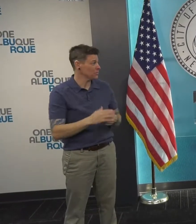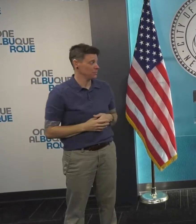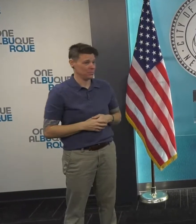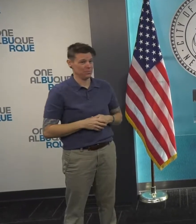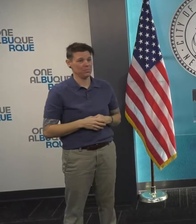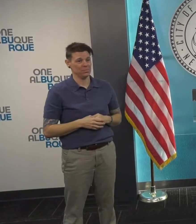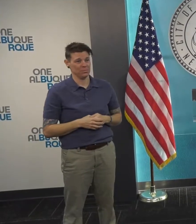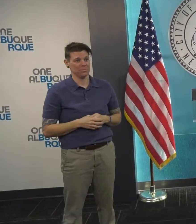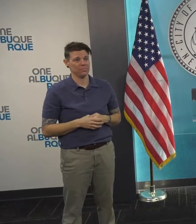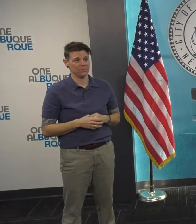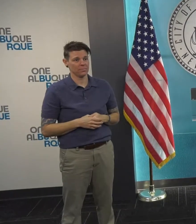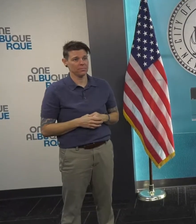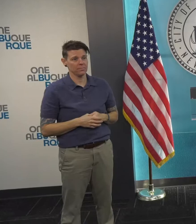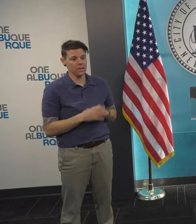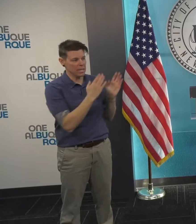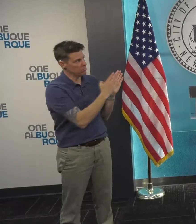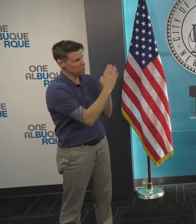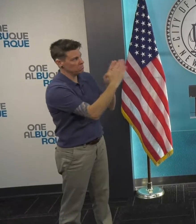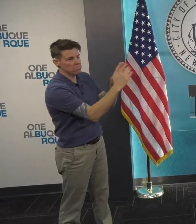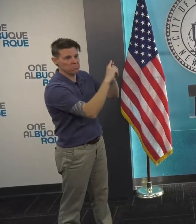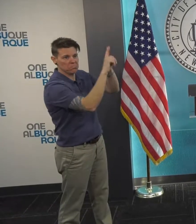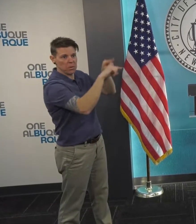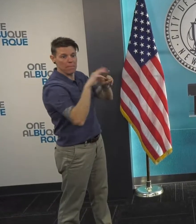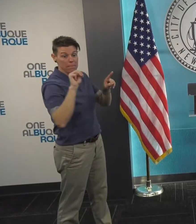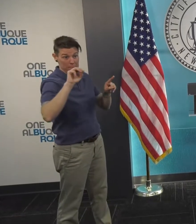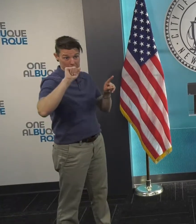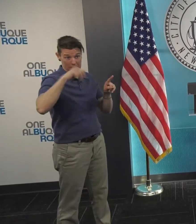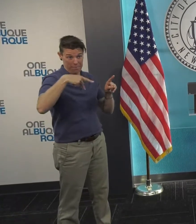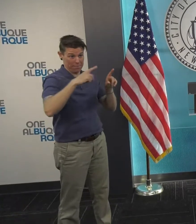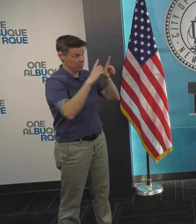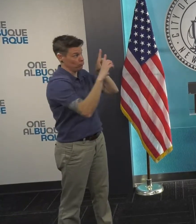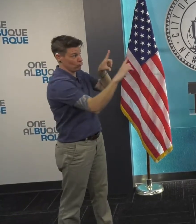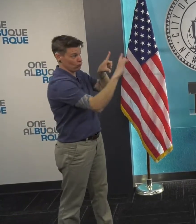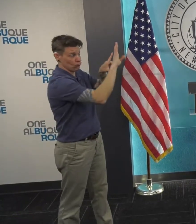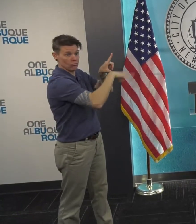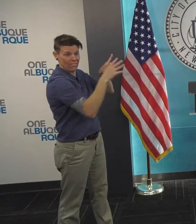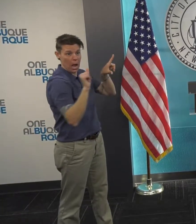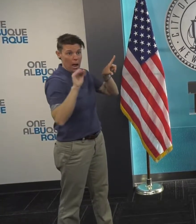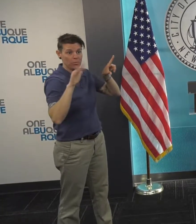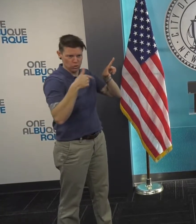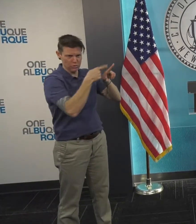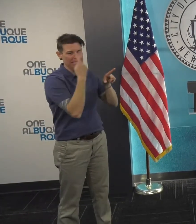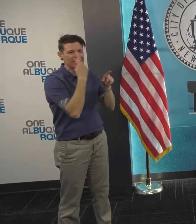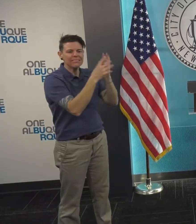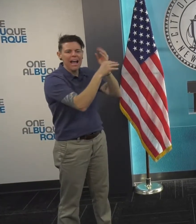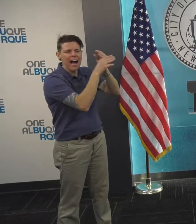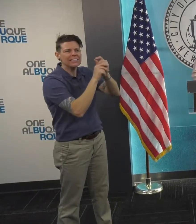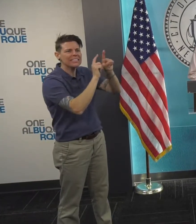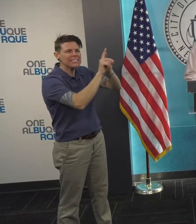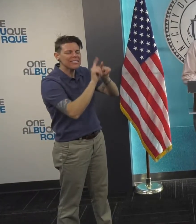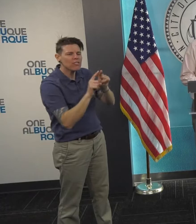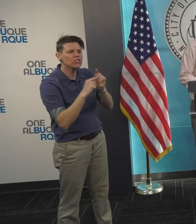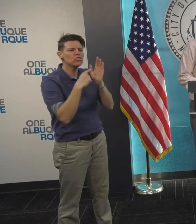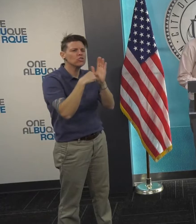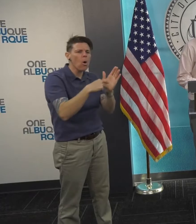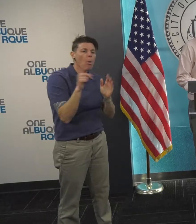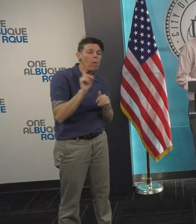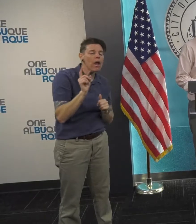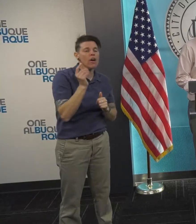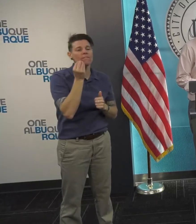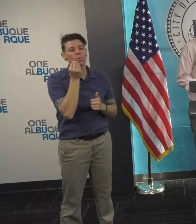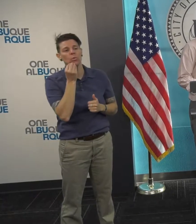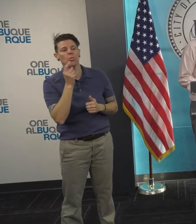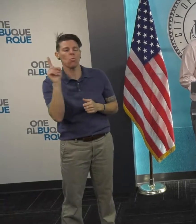this map set up here, and this layers on all sorts of different things you can click on, whether it's Wi-Fi sites or meal sites and so